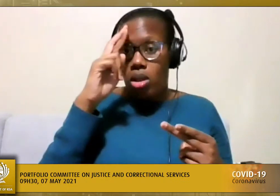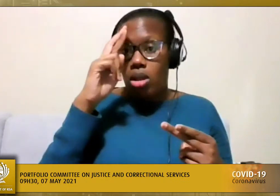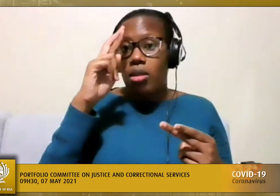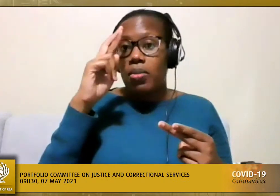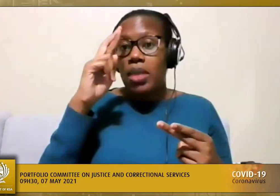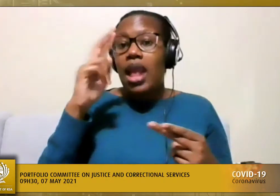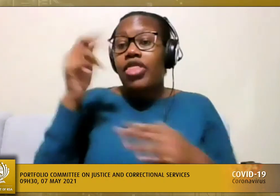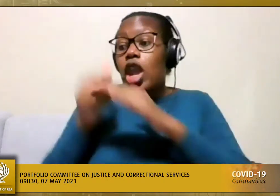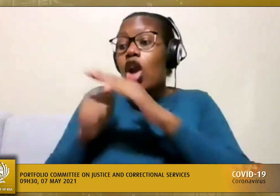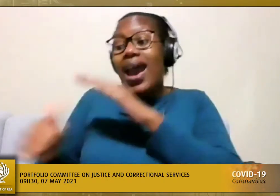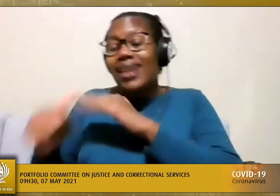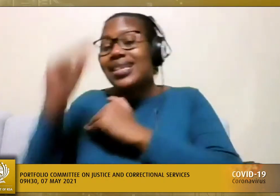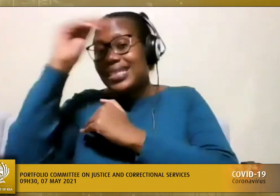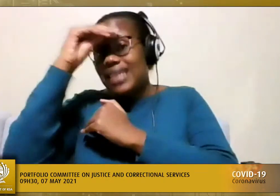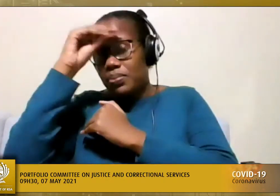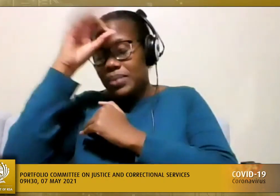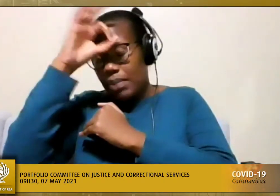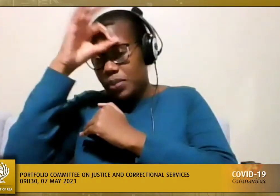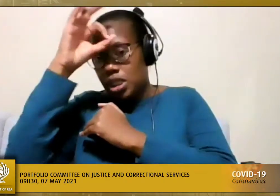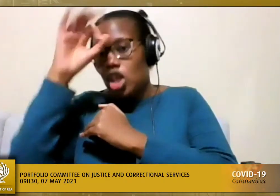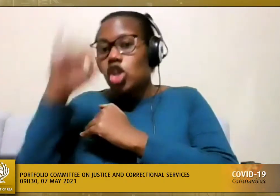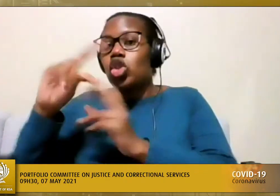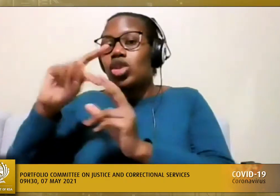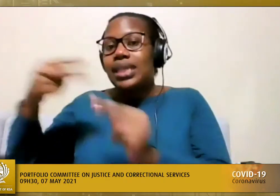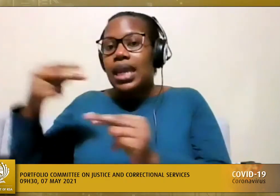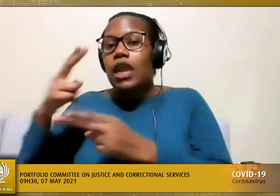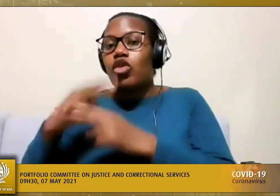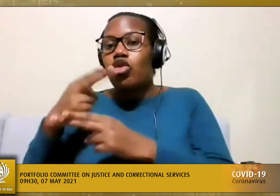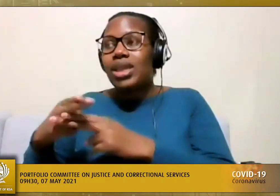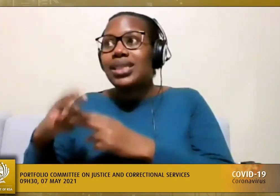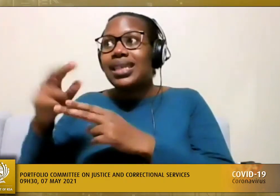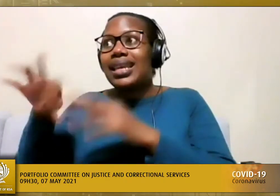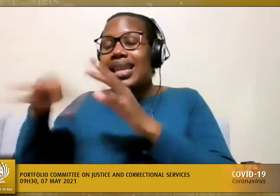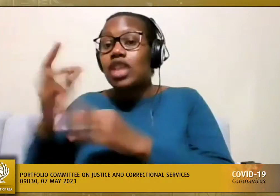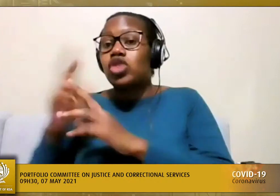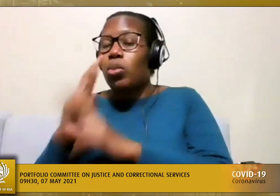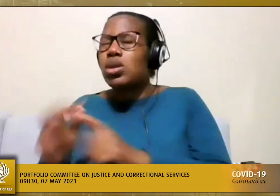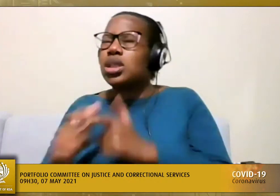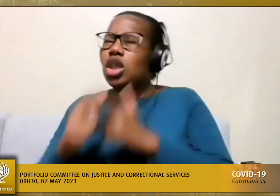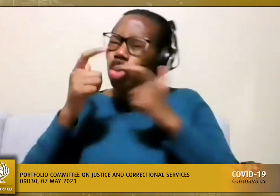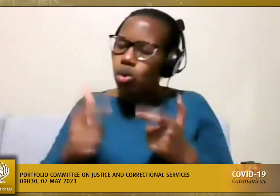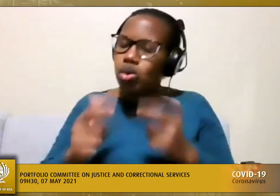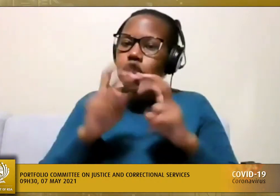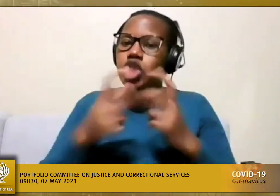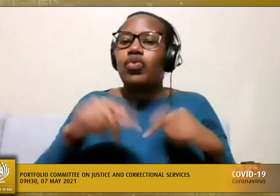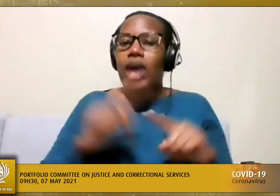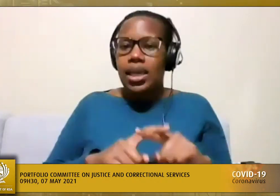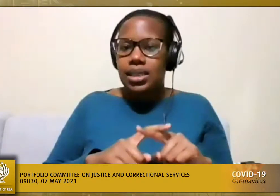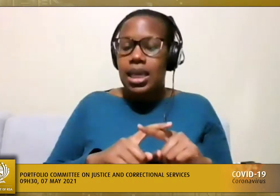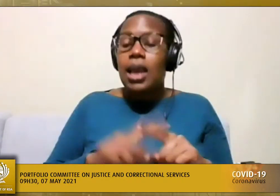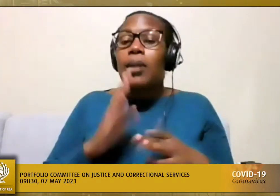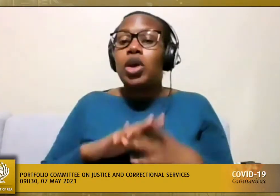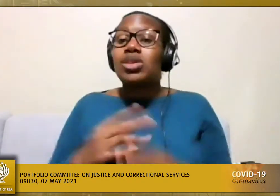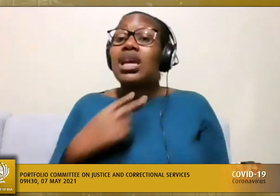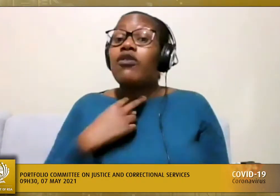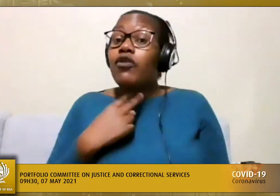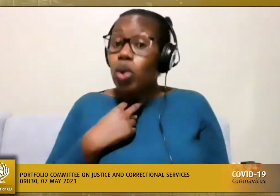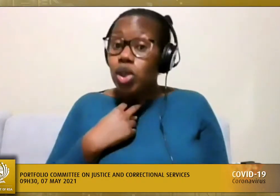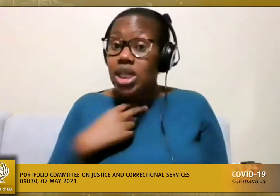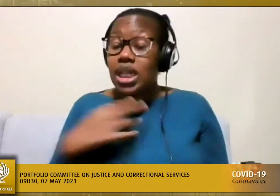saps so therefore the DNA forensic analysis report is a huge issue for us because it unfortunately this stage